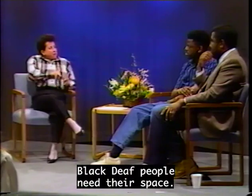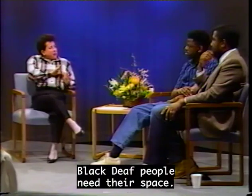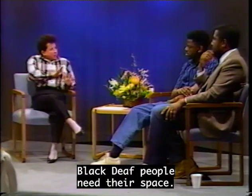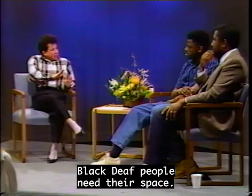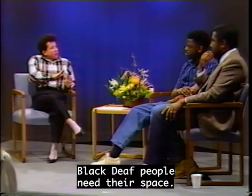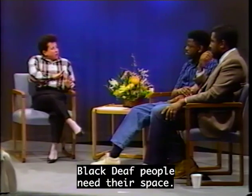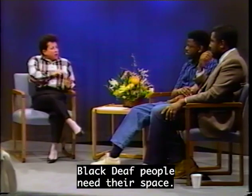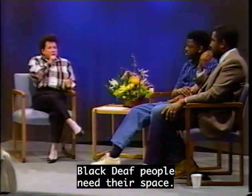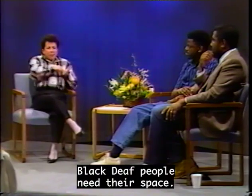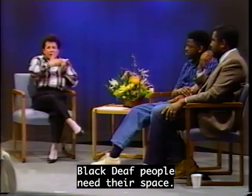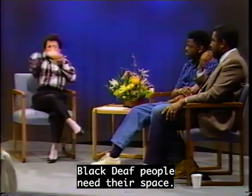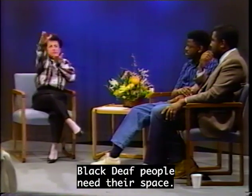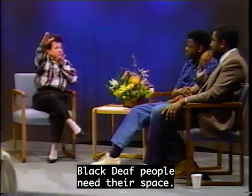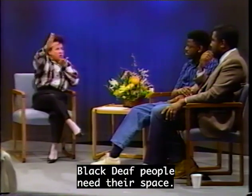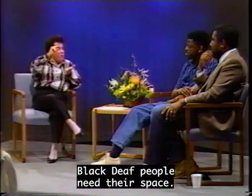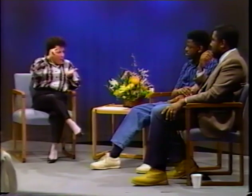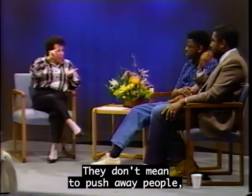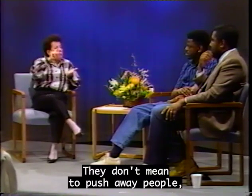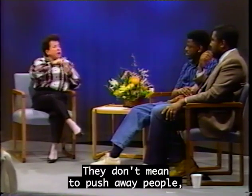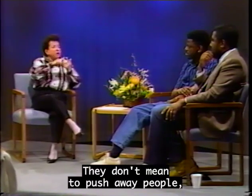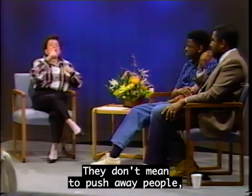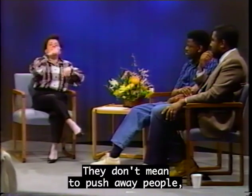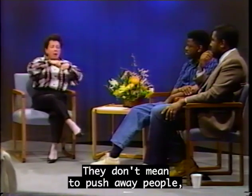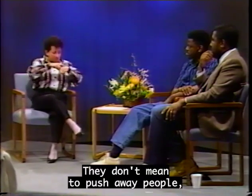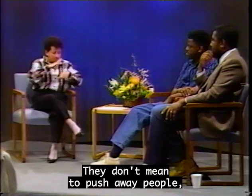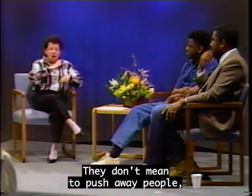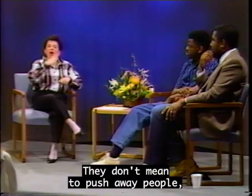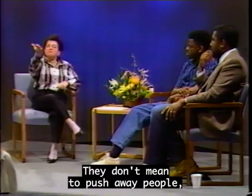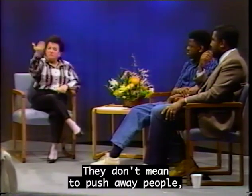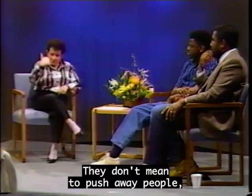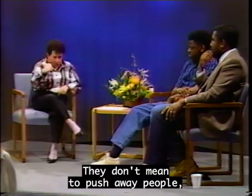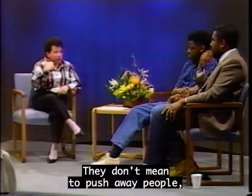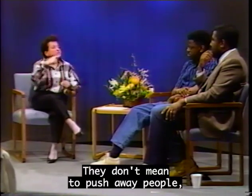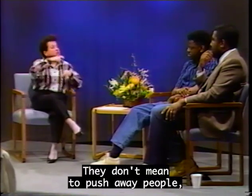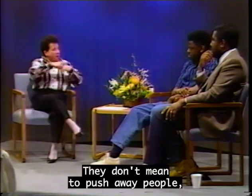Black deaf people need their space. They don't mean to